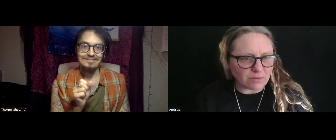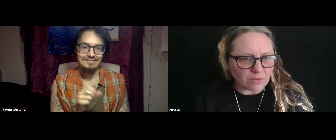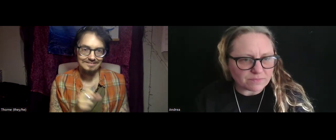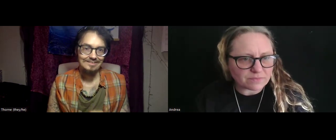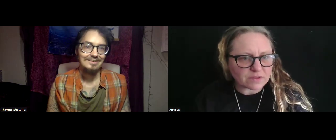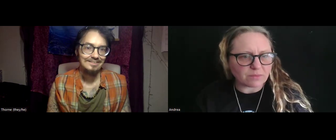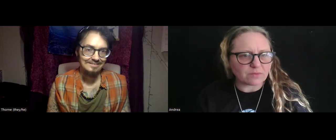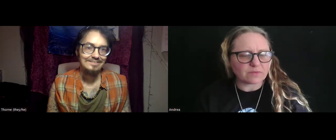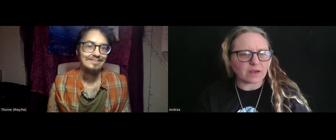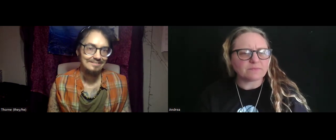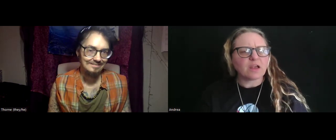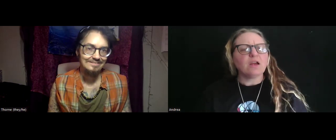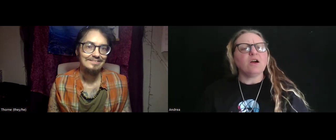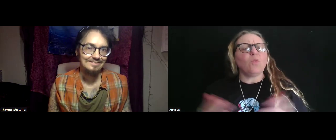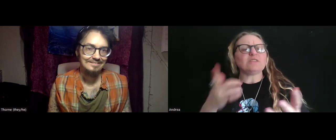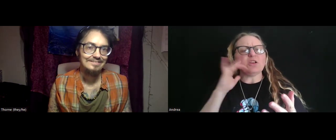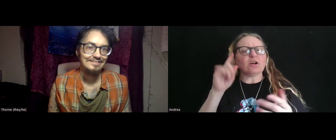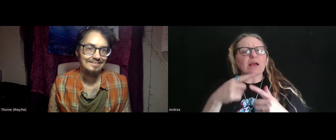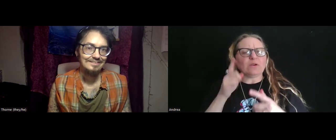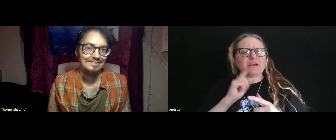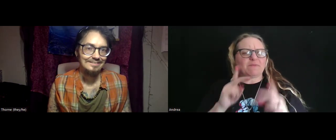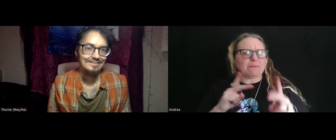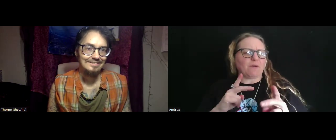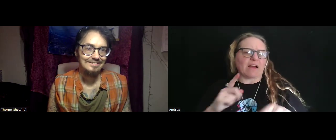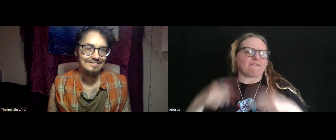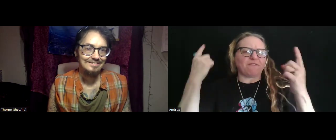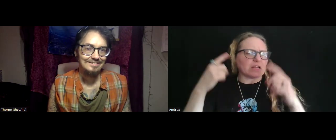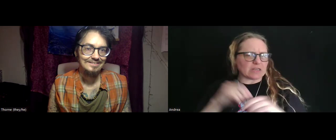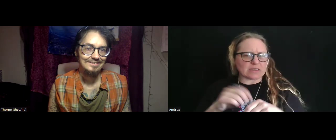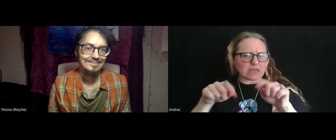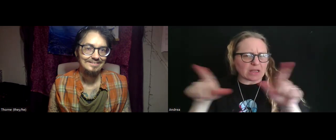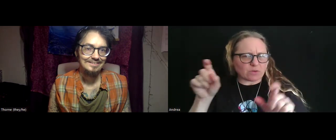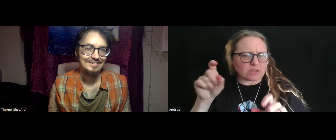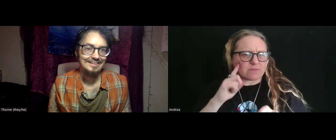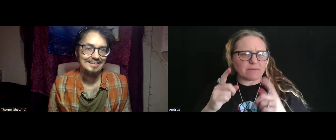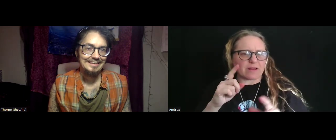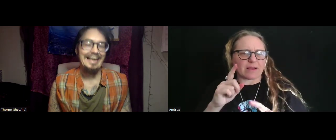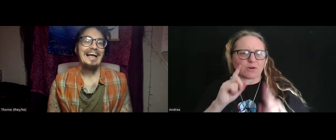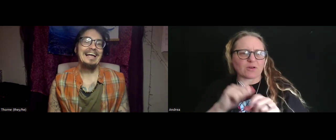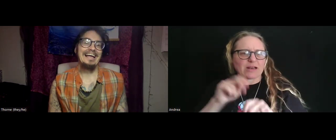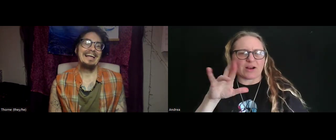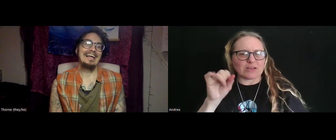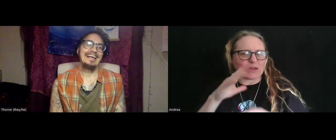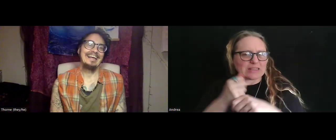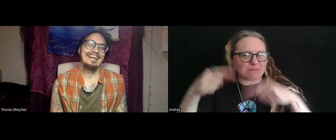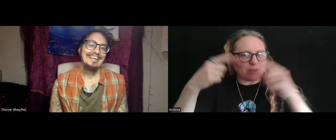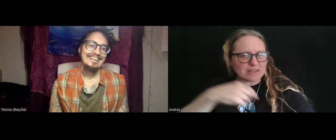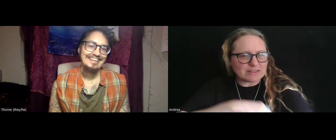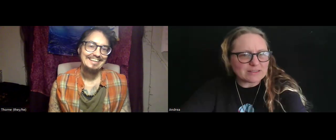double, double. Yeah. What's it look like when deaf people like fight in sign language? Because maybe like Mercury and Aries would get in some fights.